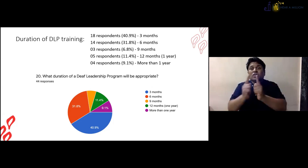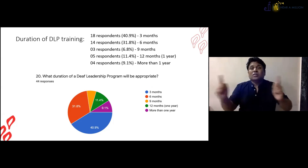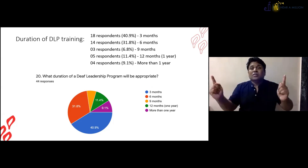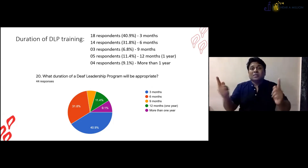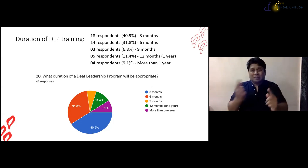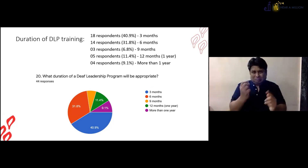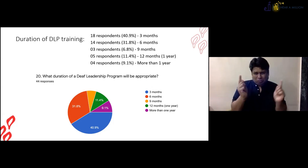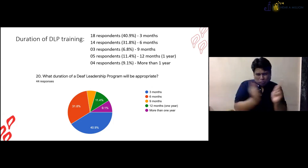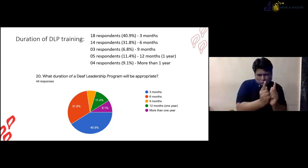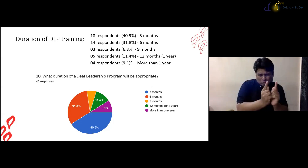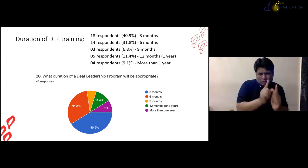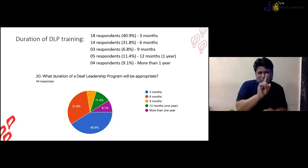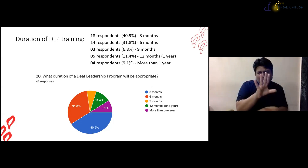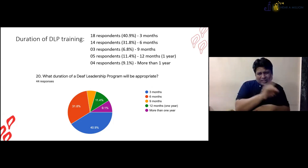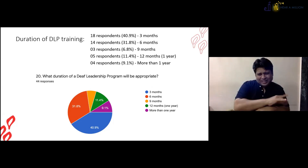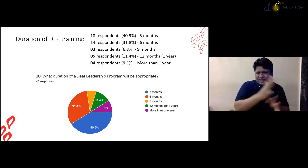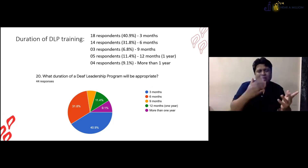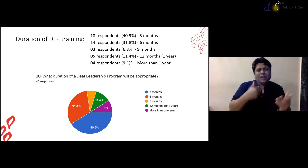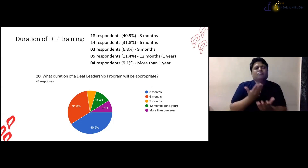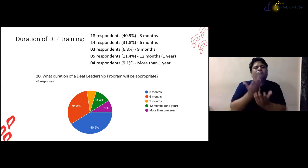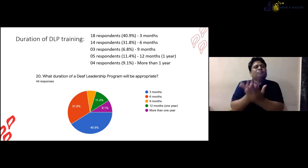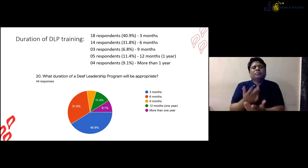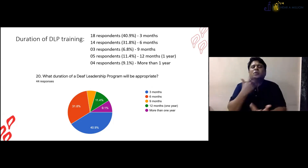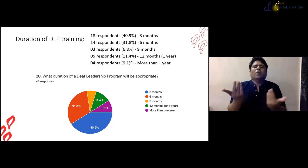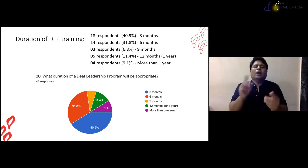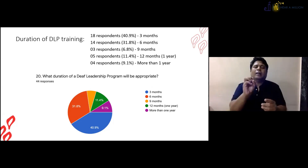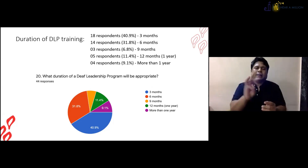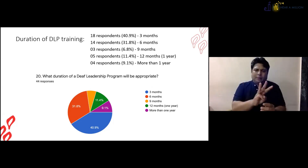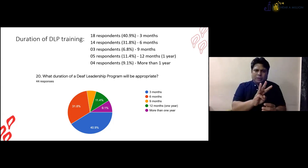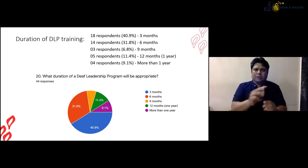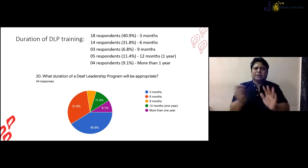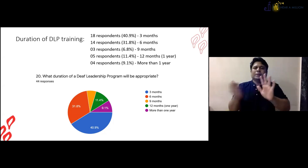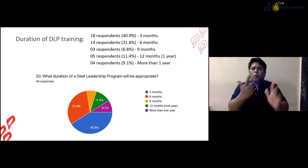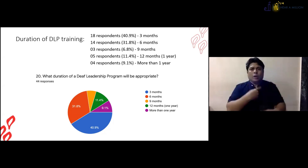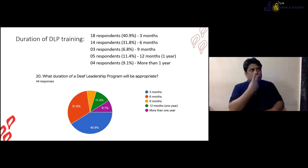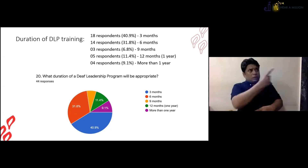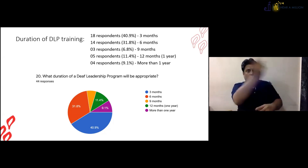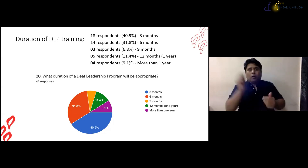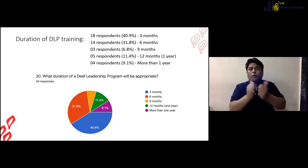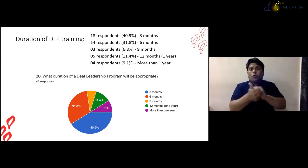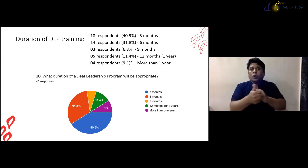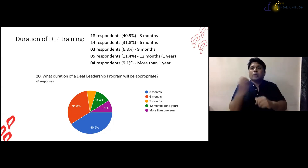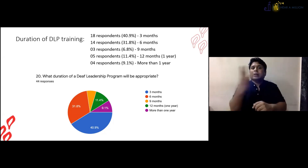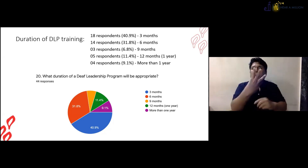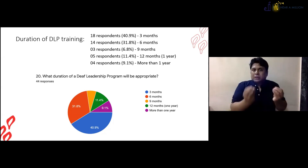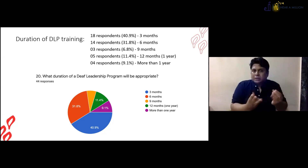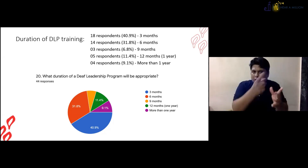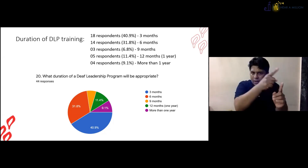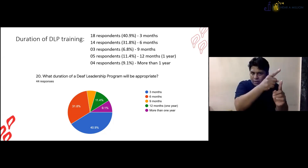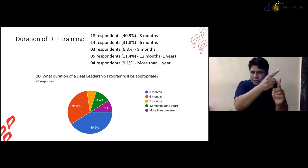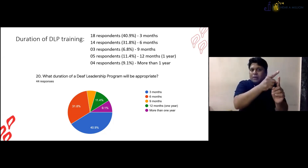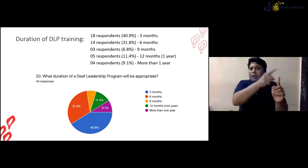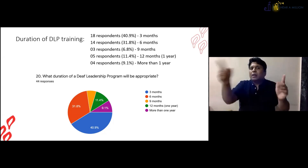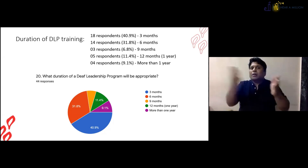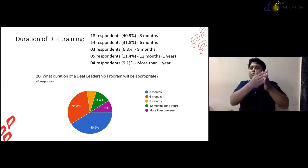Training duration should be a short term 15 days course or what? So we recommend 3 months, 6 months. So all